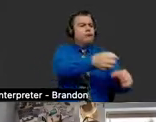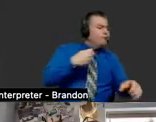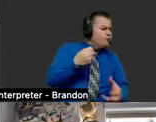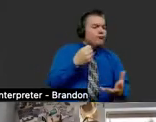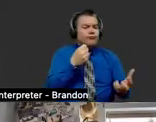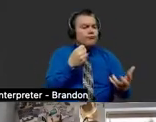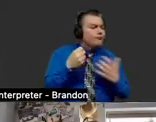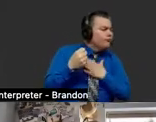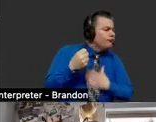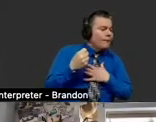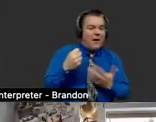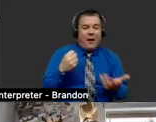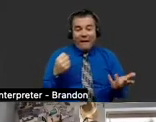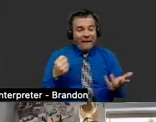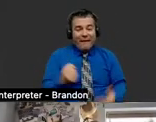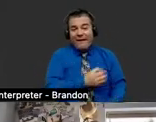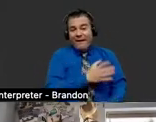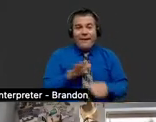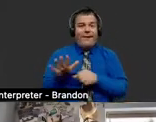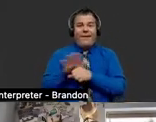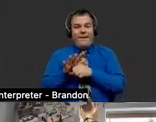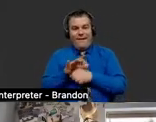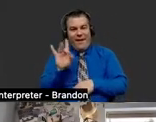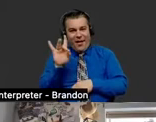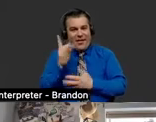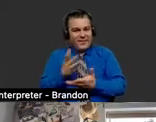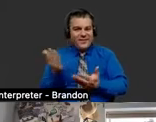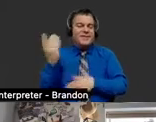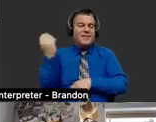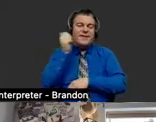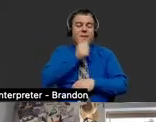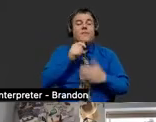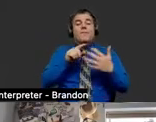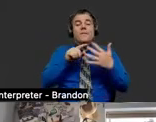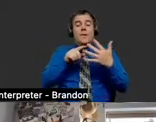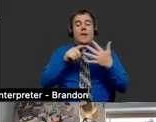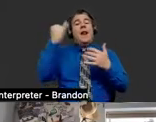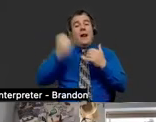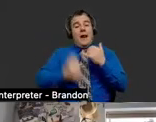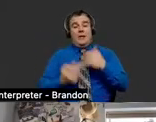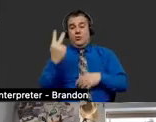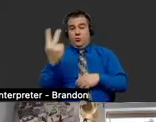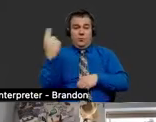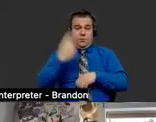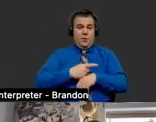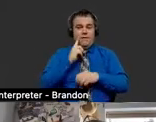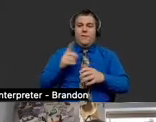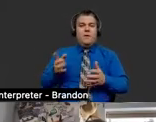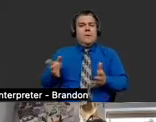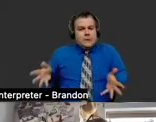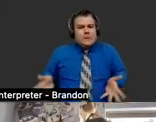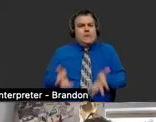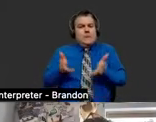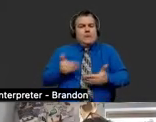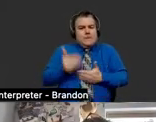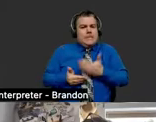It's awesome. And then the final 2 days would be to help them on in their journey, because that's crucial. You want to